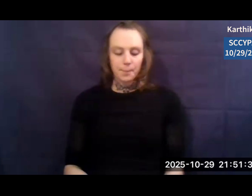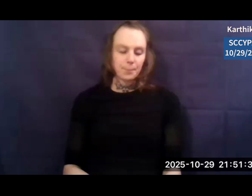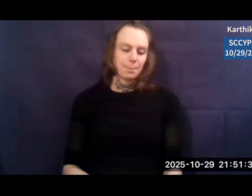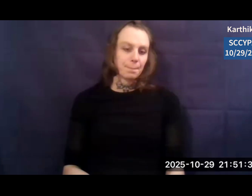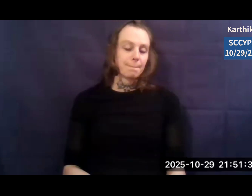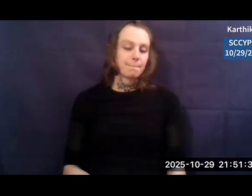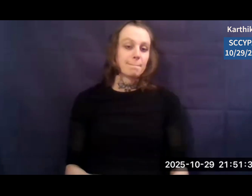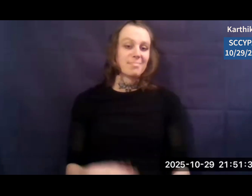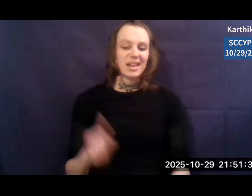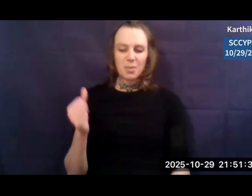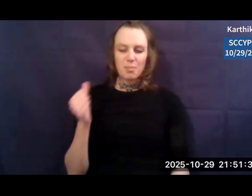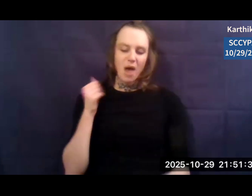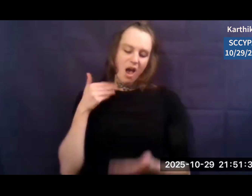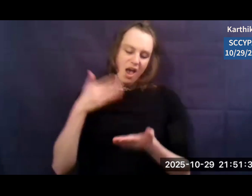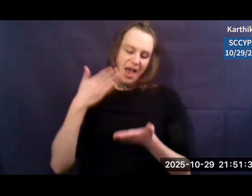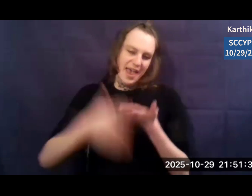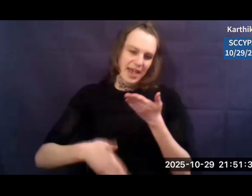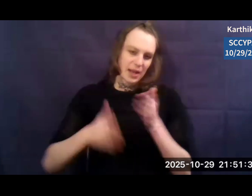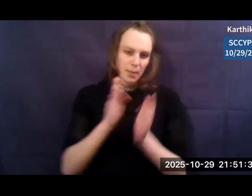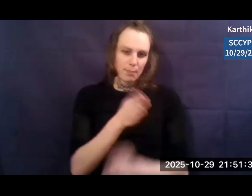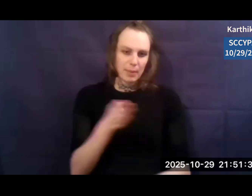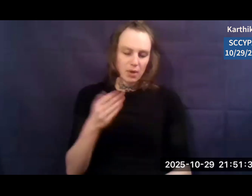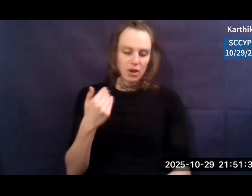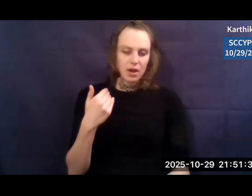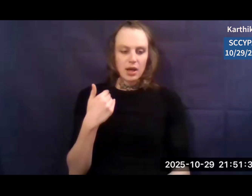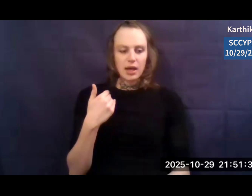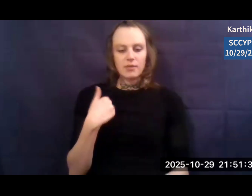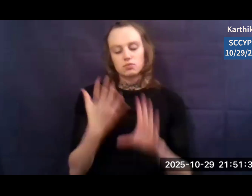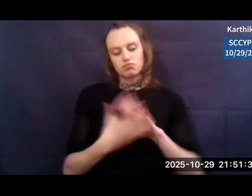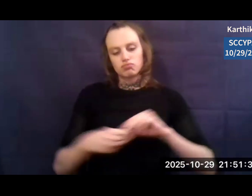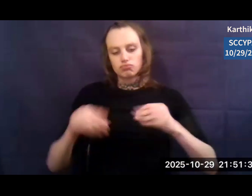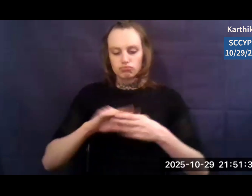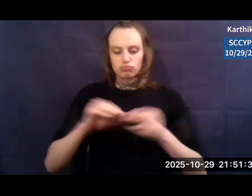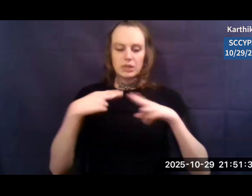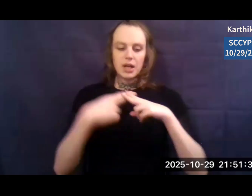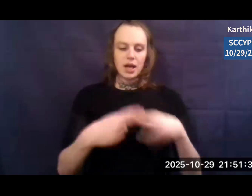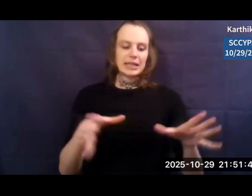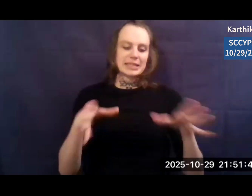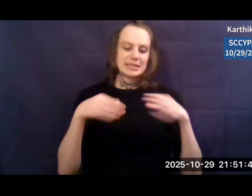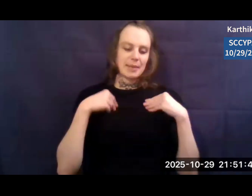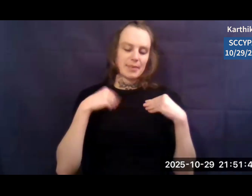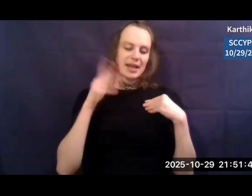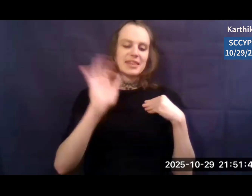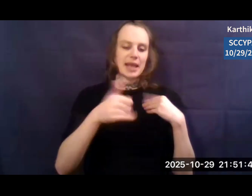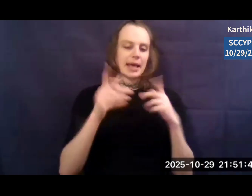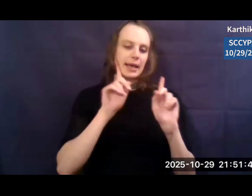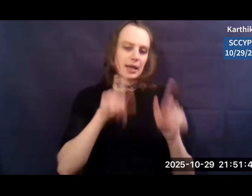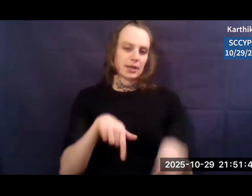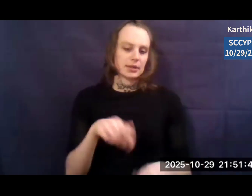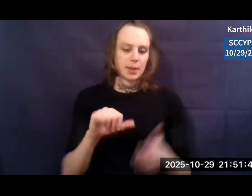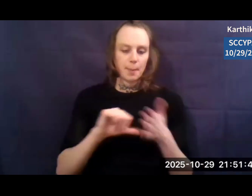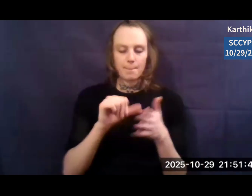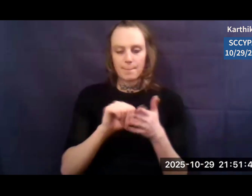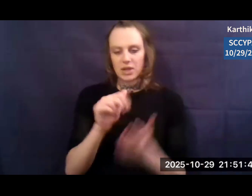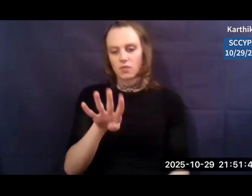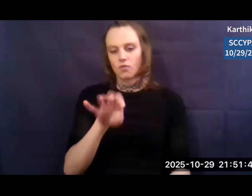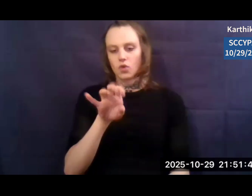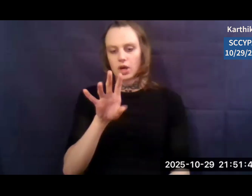there's a story in the back of the big book called Acceptance Was the Answer on page